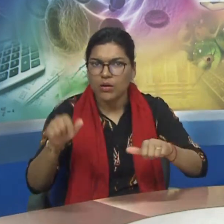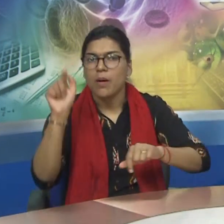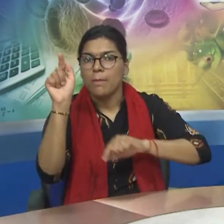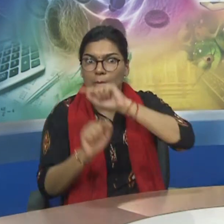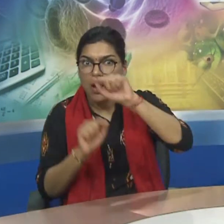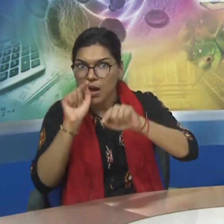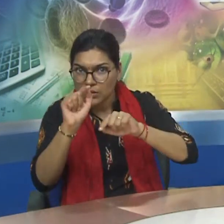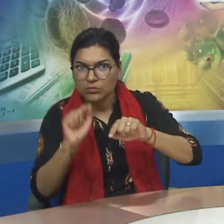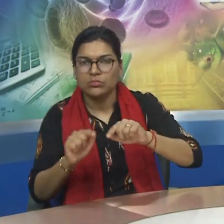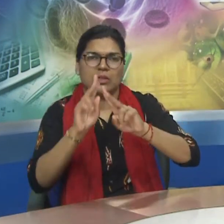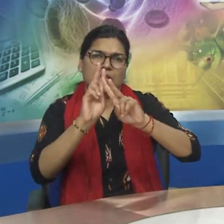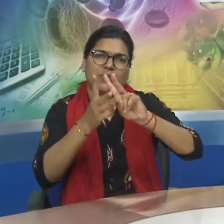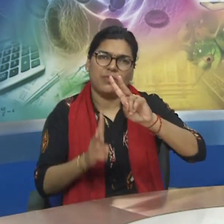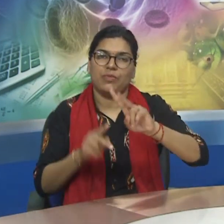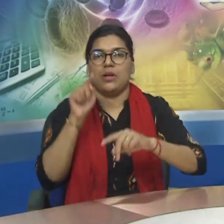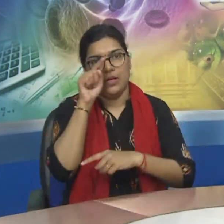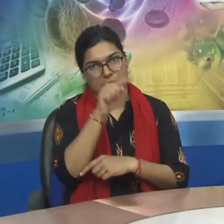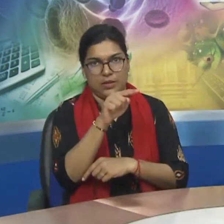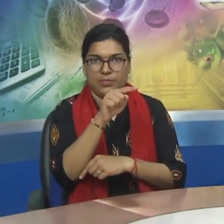So that is a formula bar.